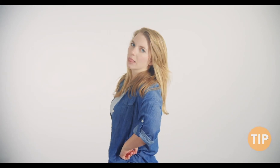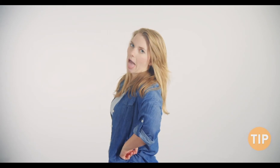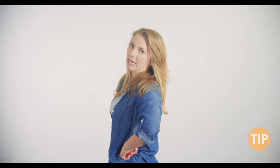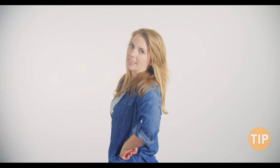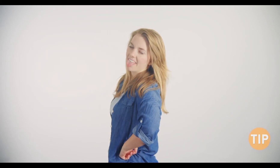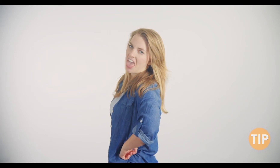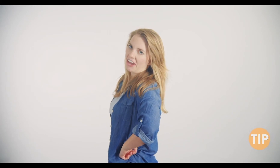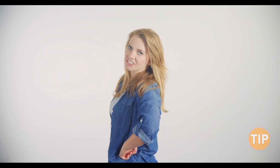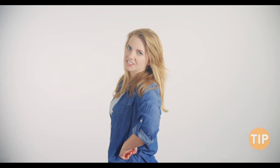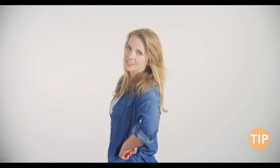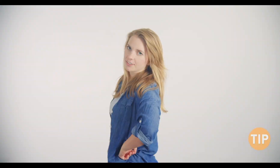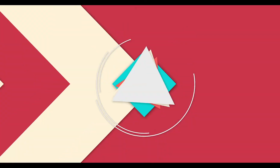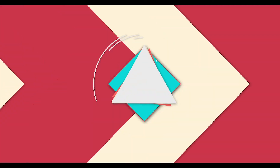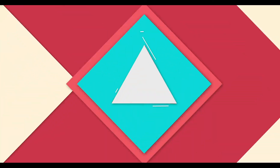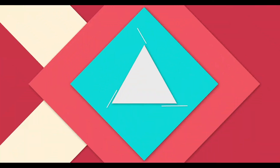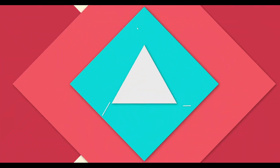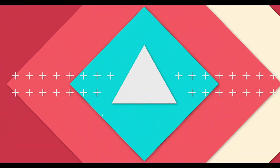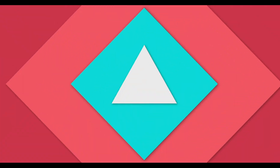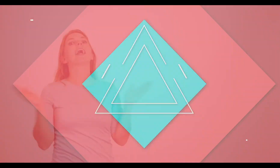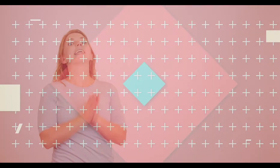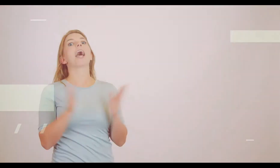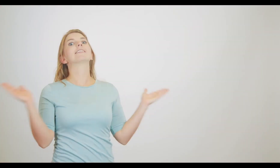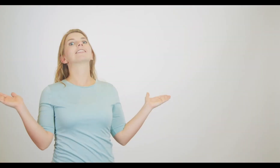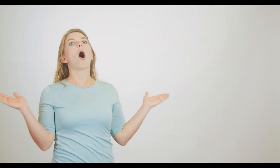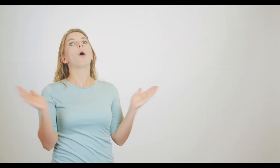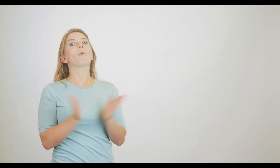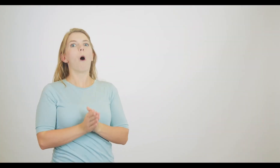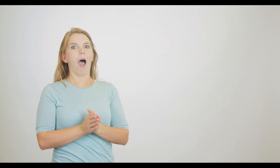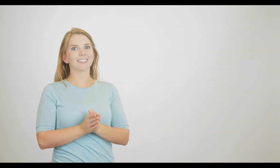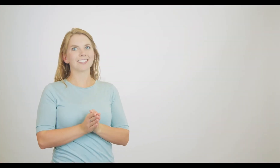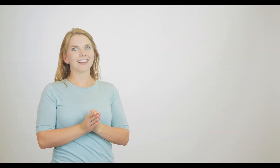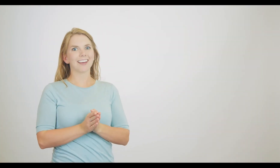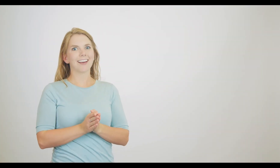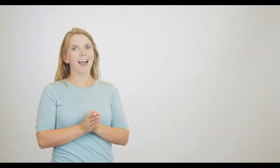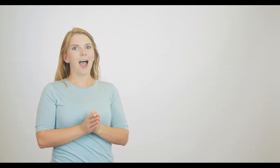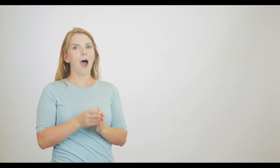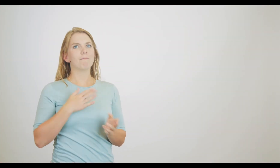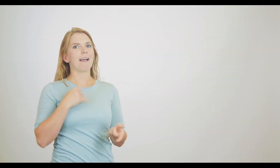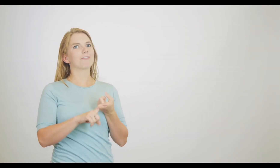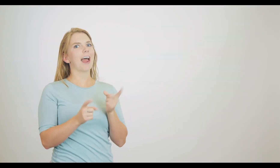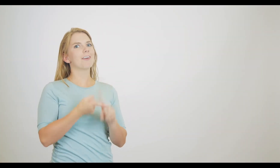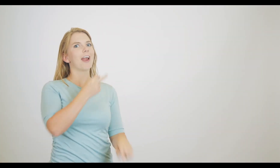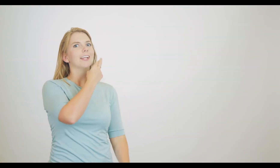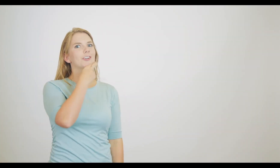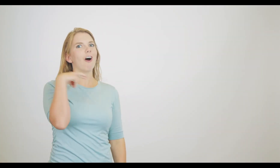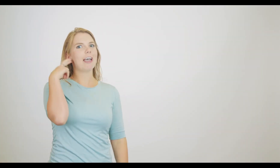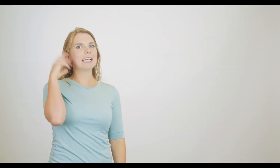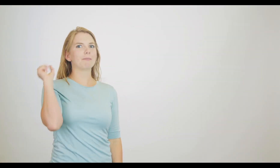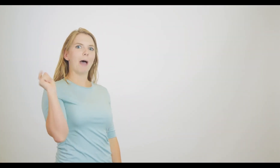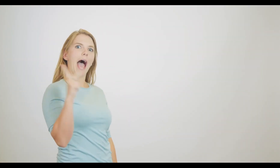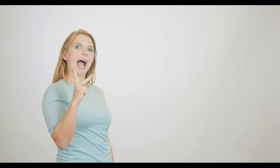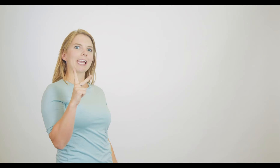like this. Guess what? My friend Rachel is back in